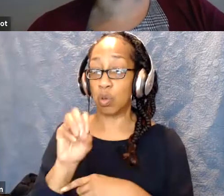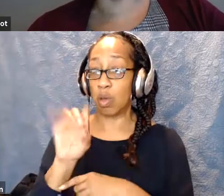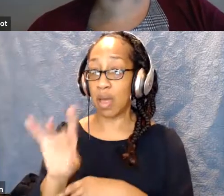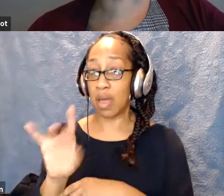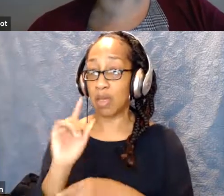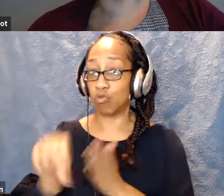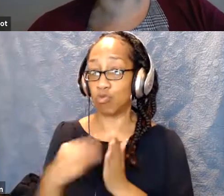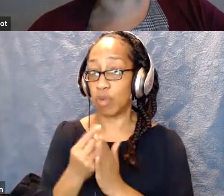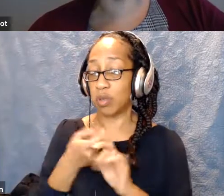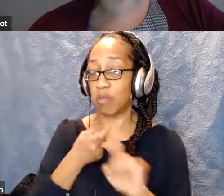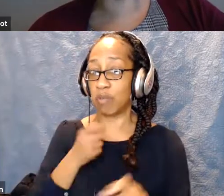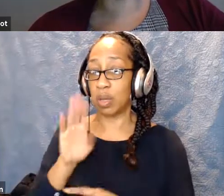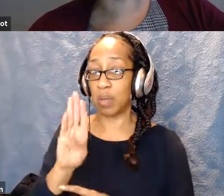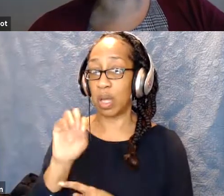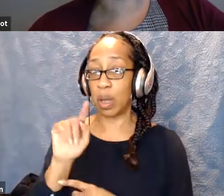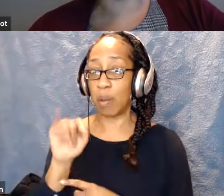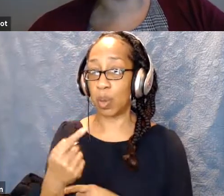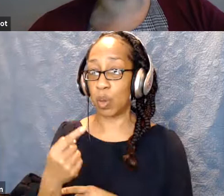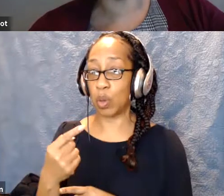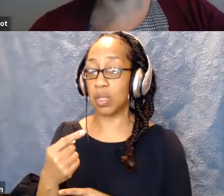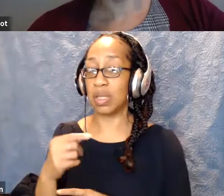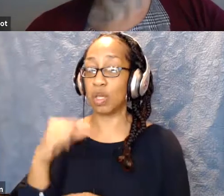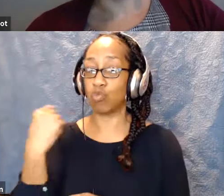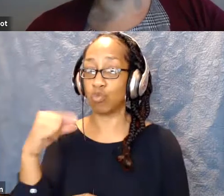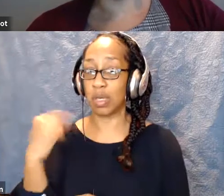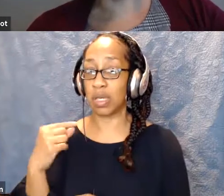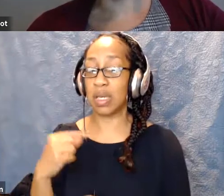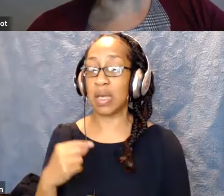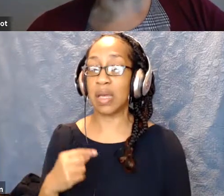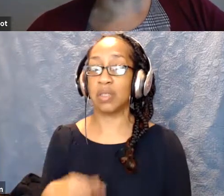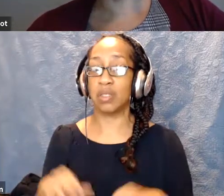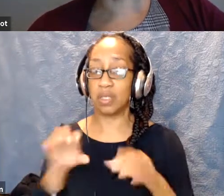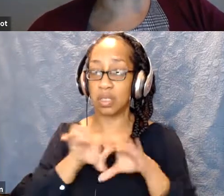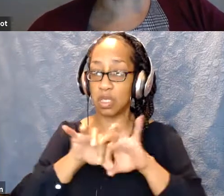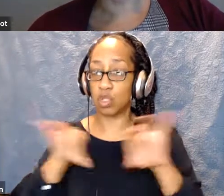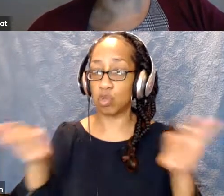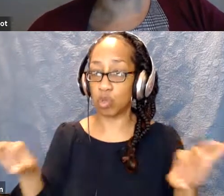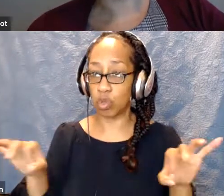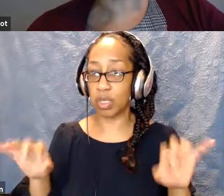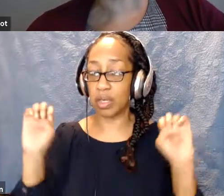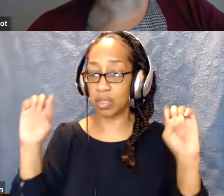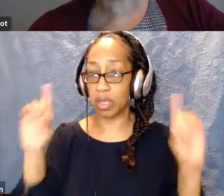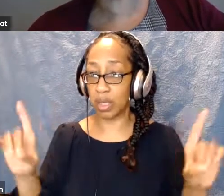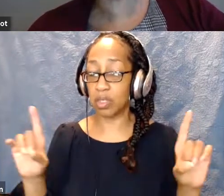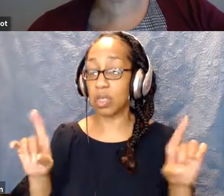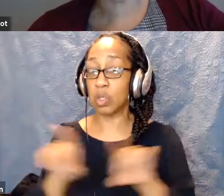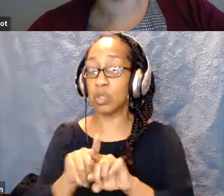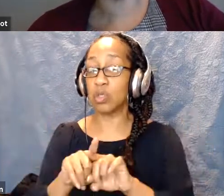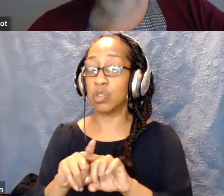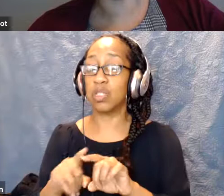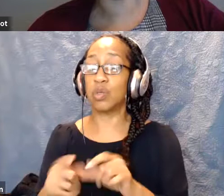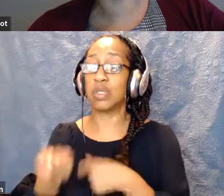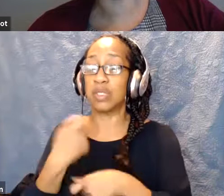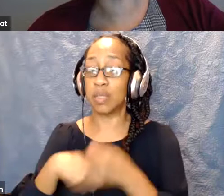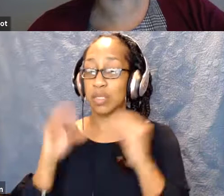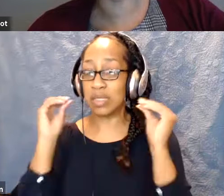State University, where she earned a bachelor's degree in education. After substitute teaching, post-grad, and impatiently waiting for a